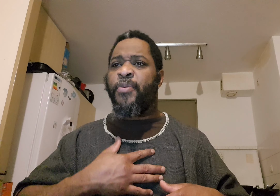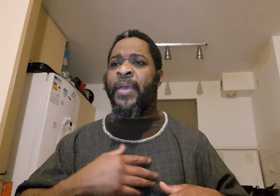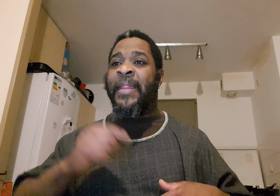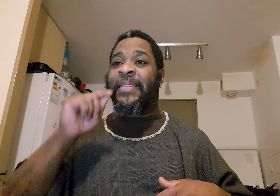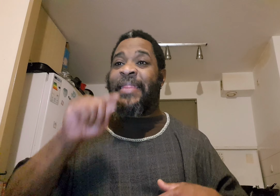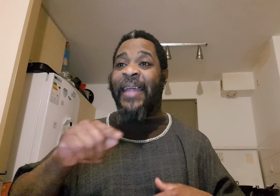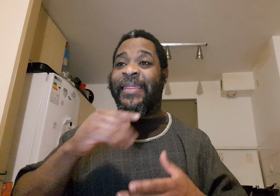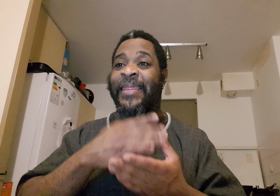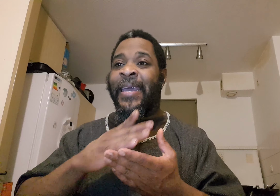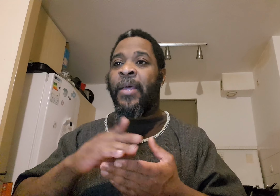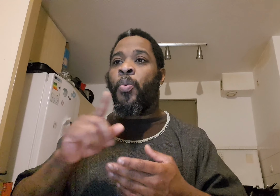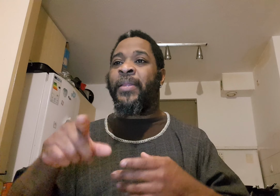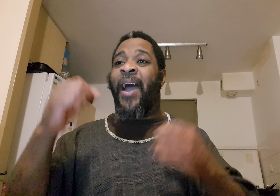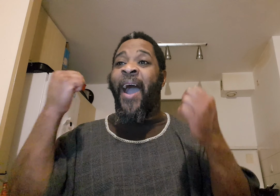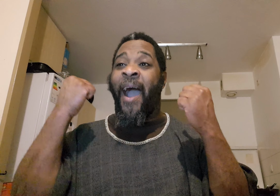A spirit that deals with the